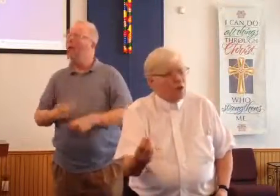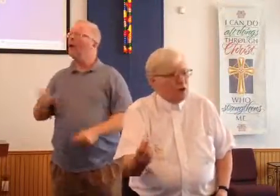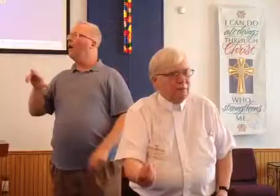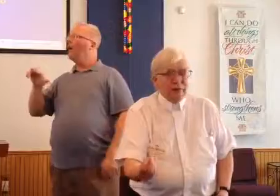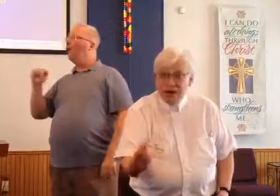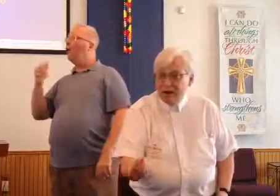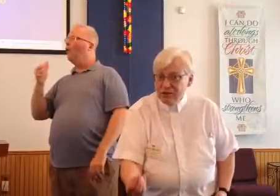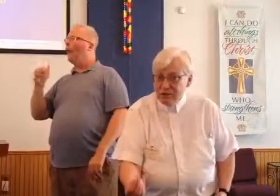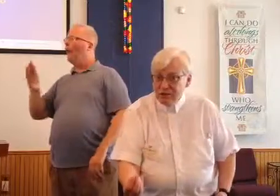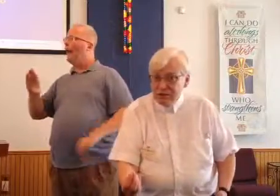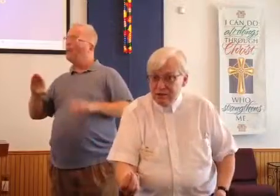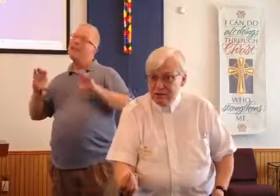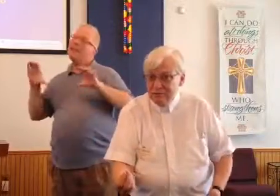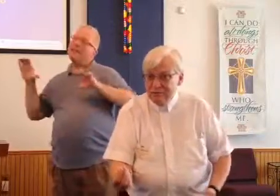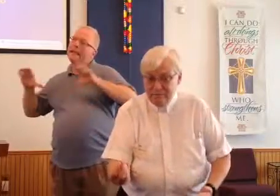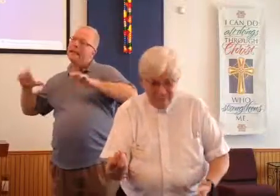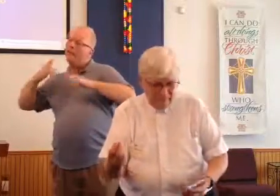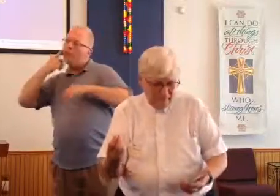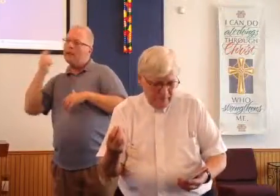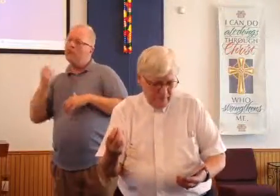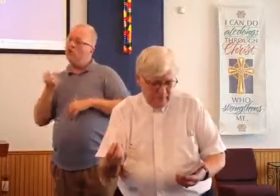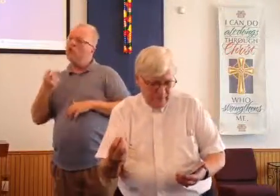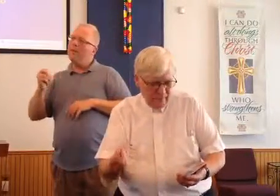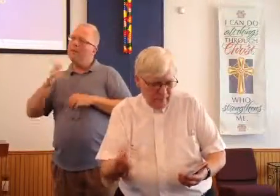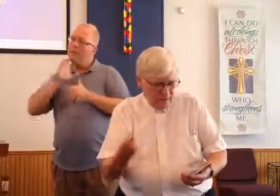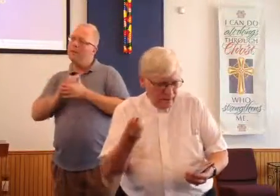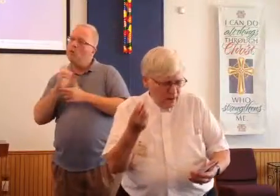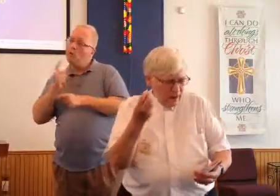and don't worry about the consequences.